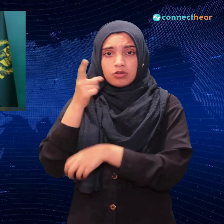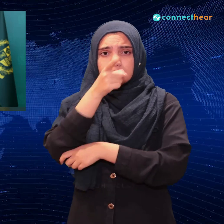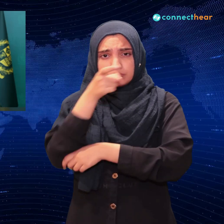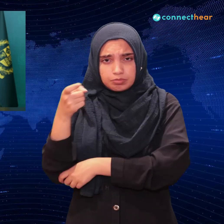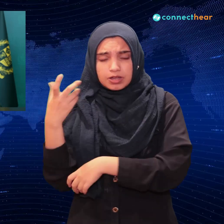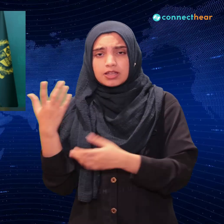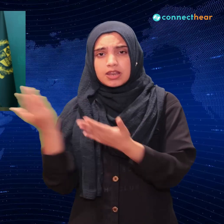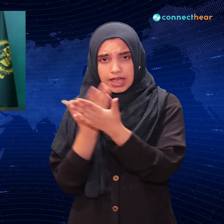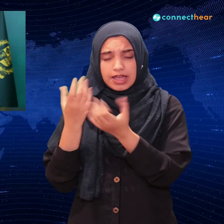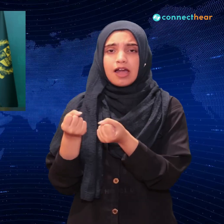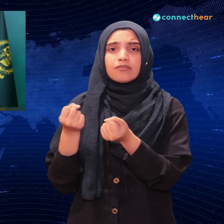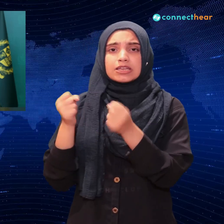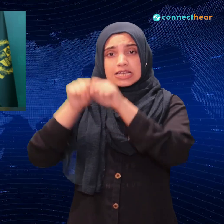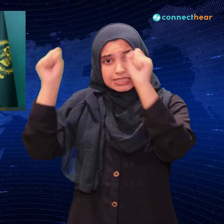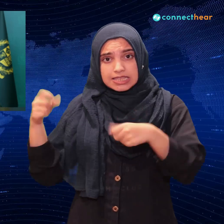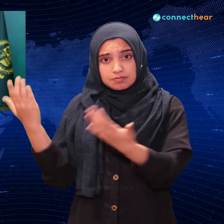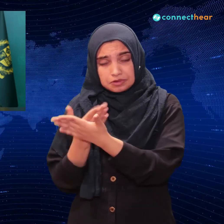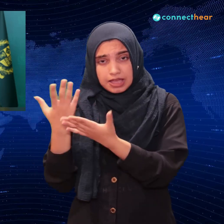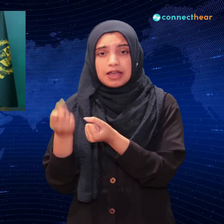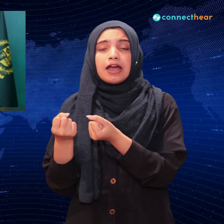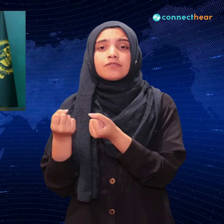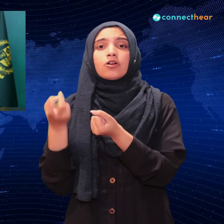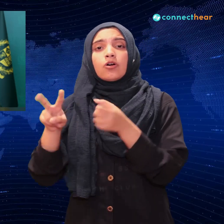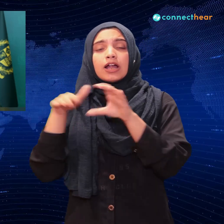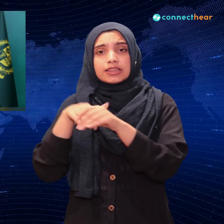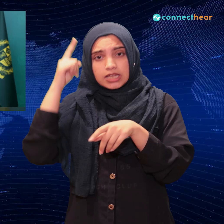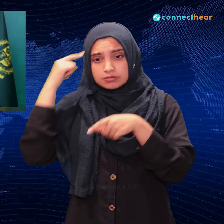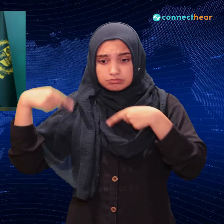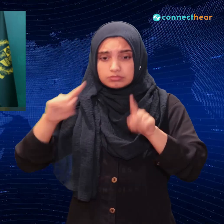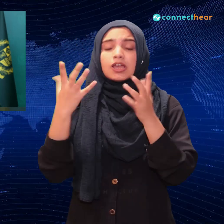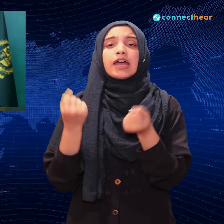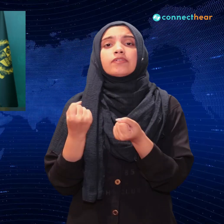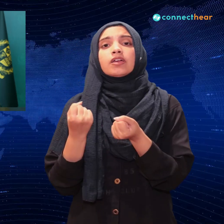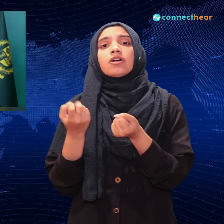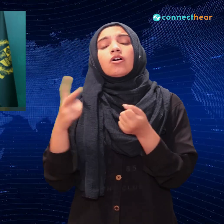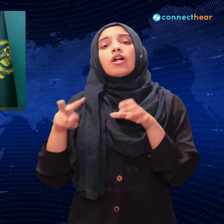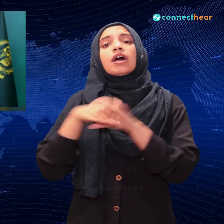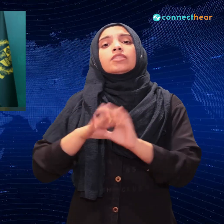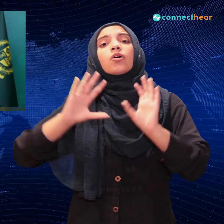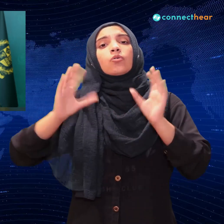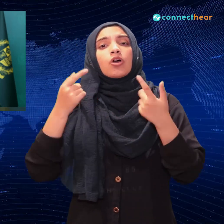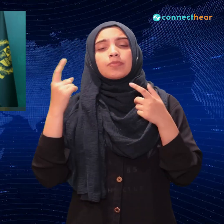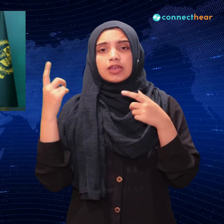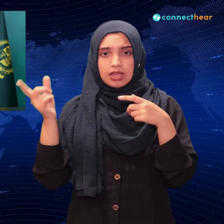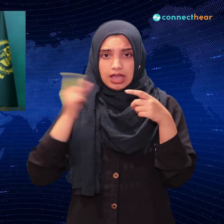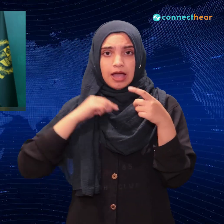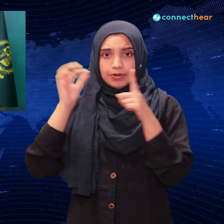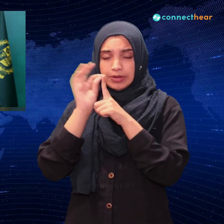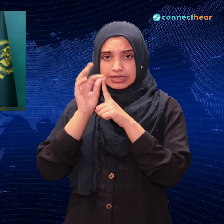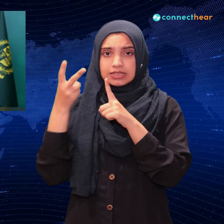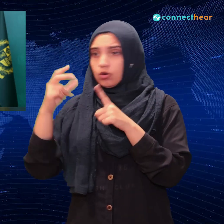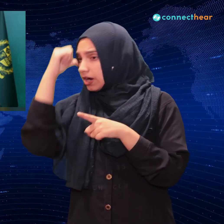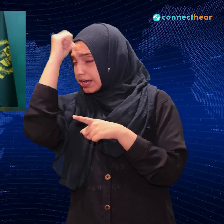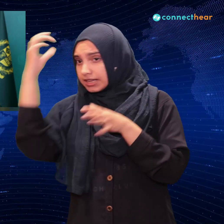destabilizing conventional capabilities can erode mutual deterrence between the two countries. And now,